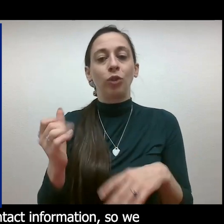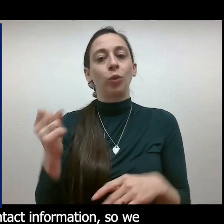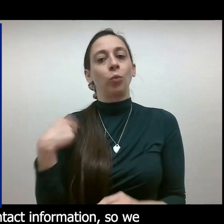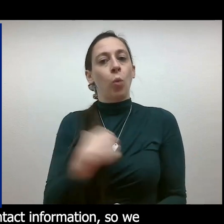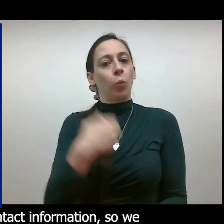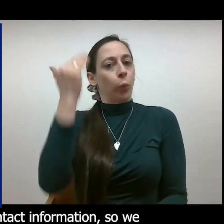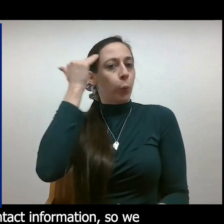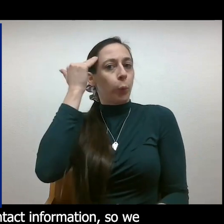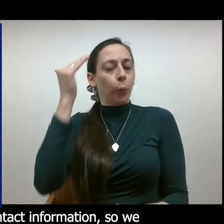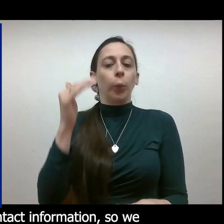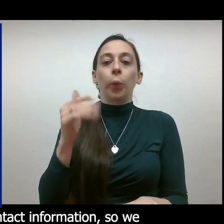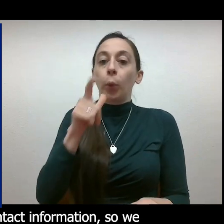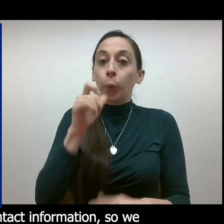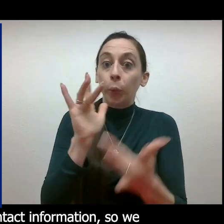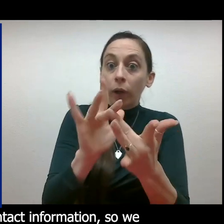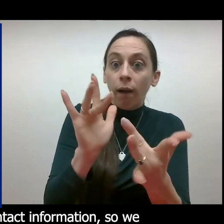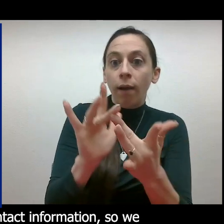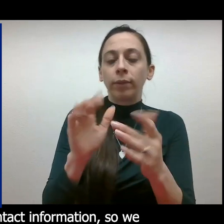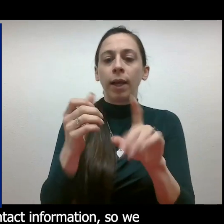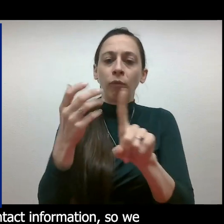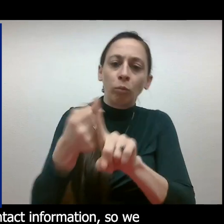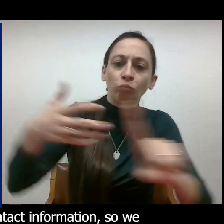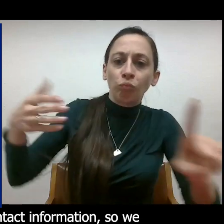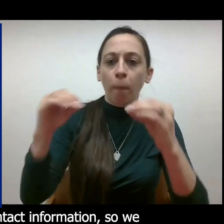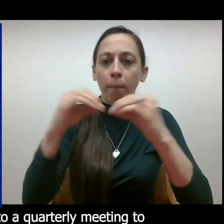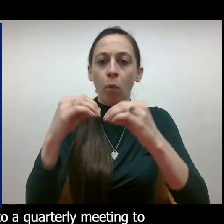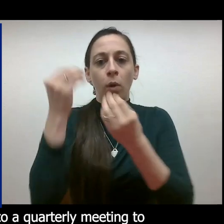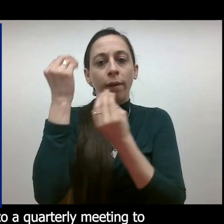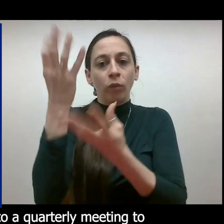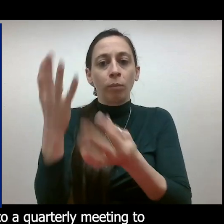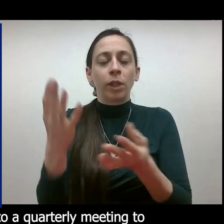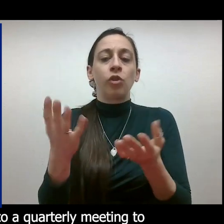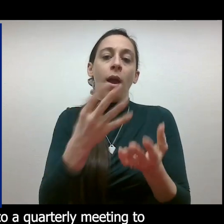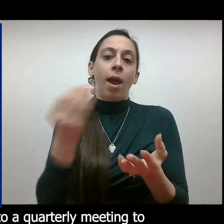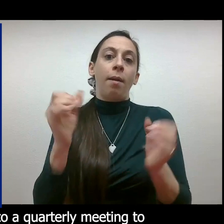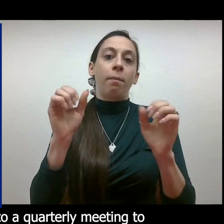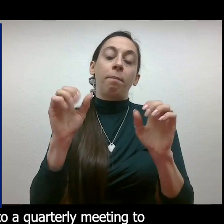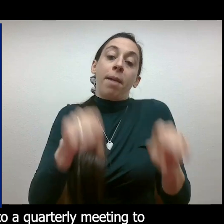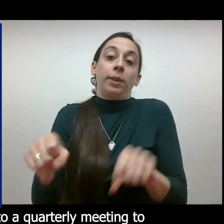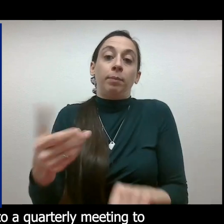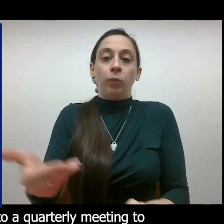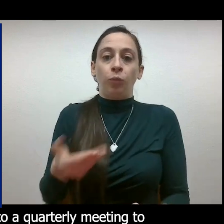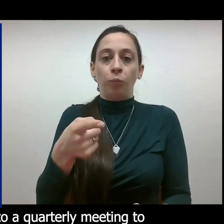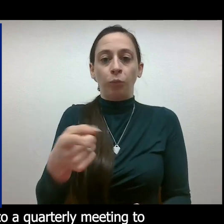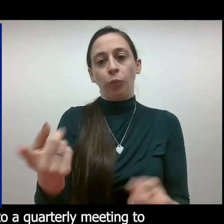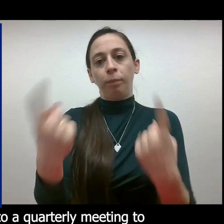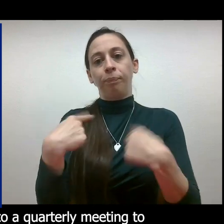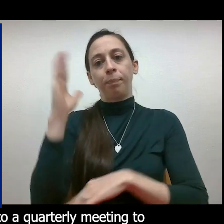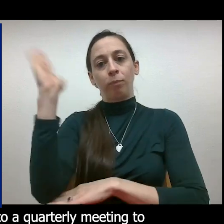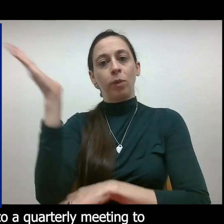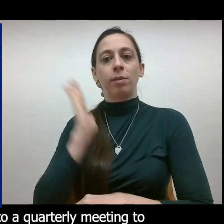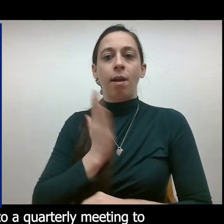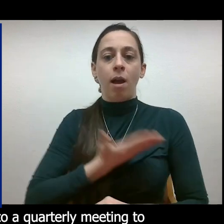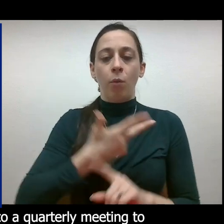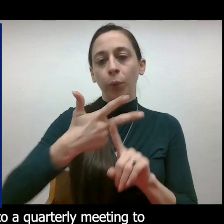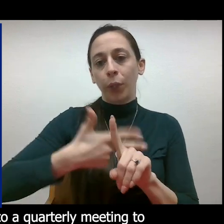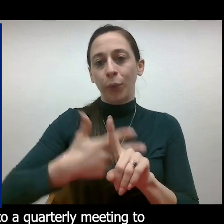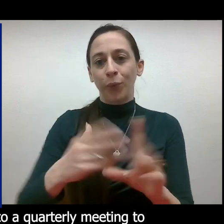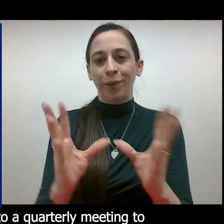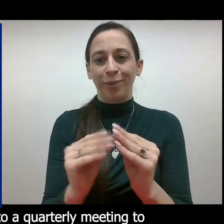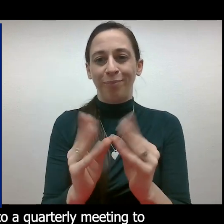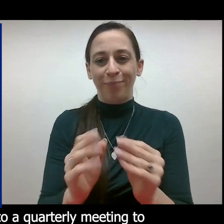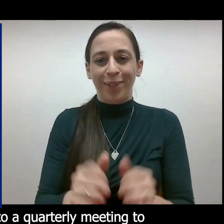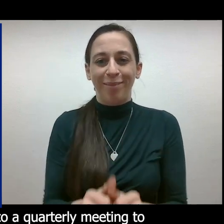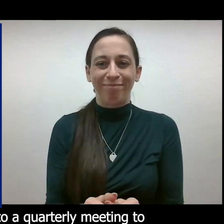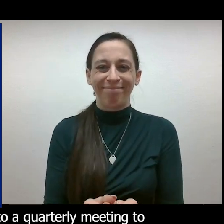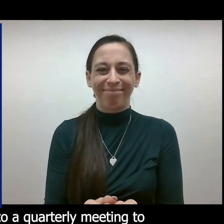you provide your contact information so we know who to contact for more information and to invite you to a quarterly meeting to